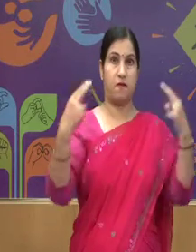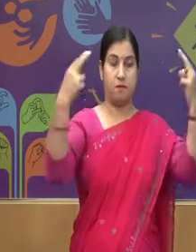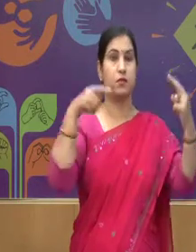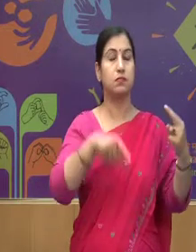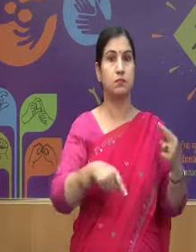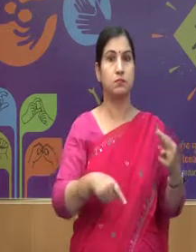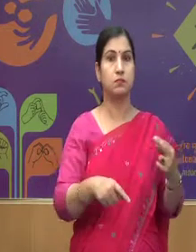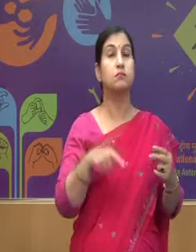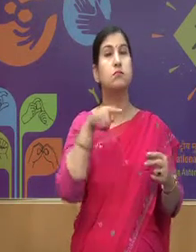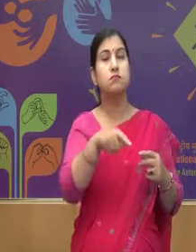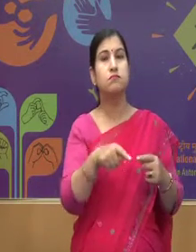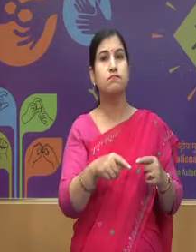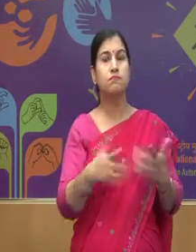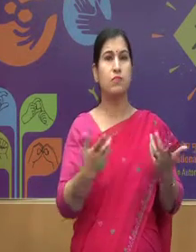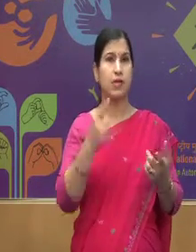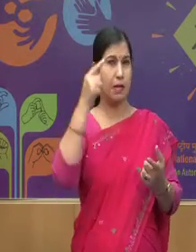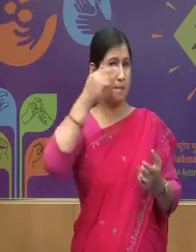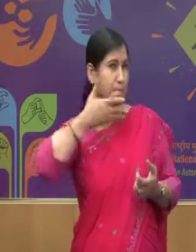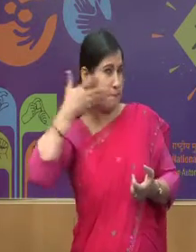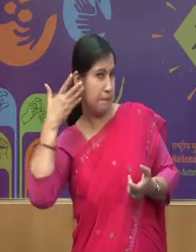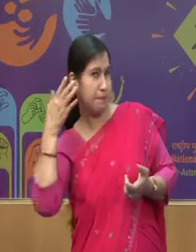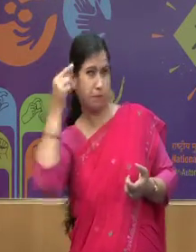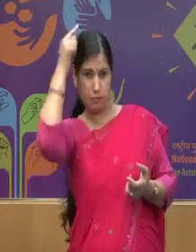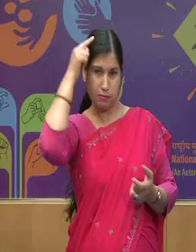He was an anti-apartheid freedom fighter